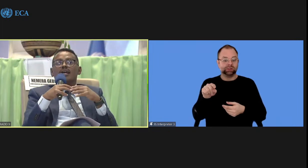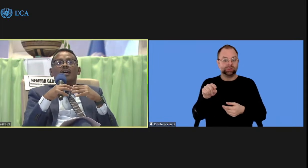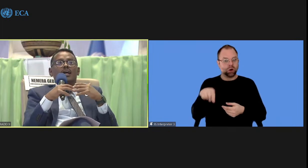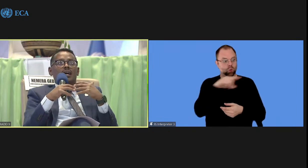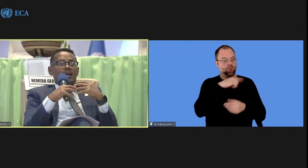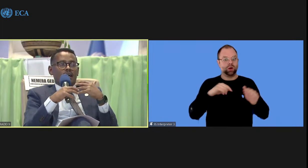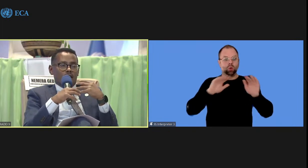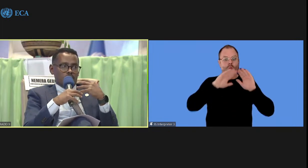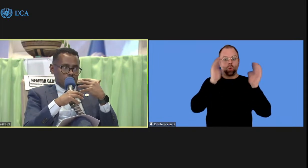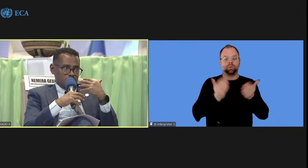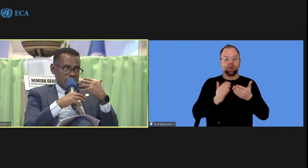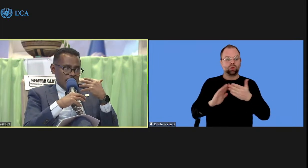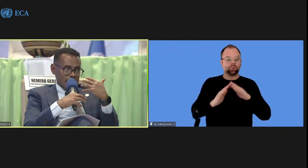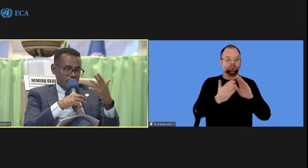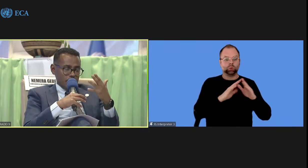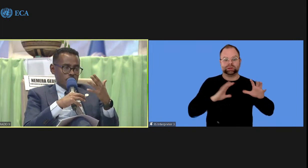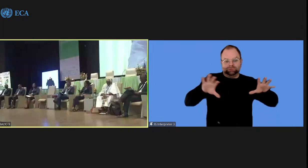focusing